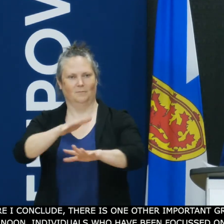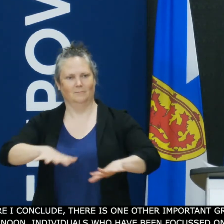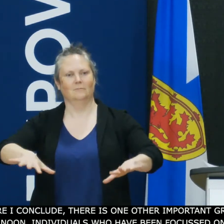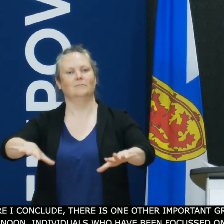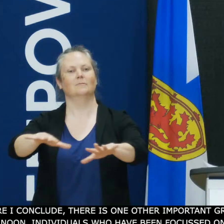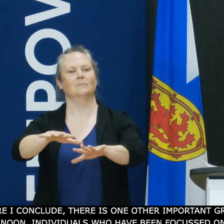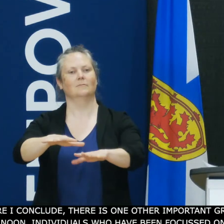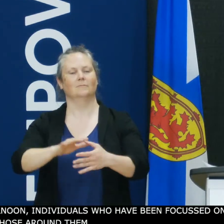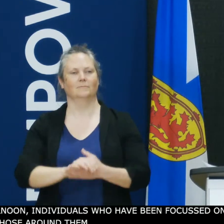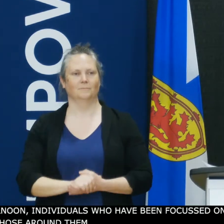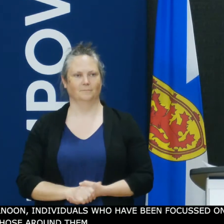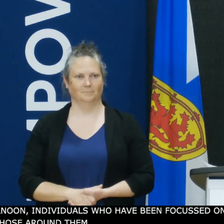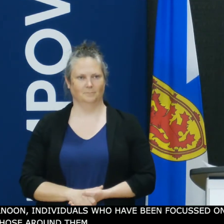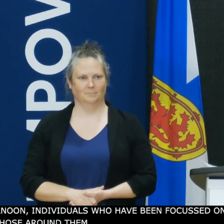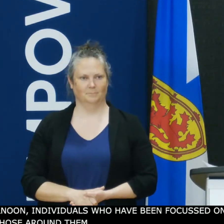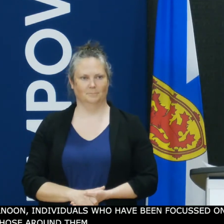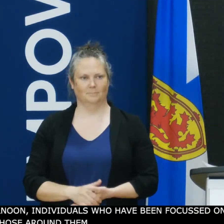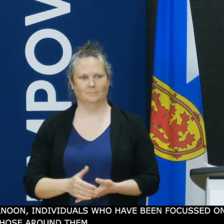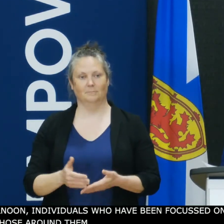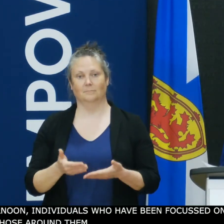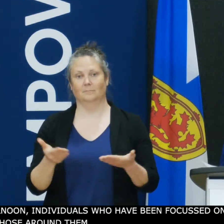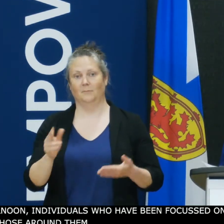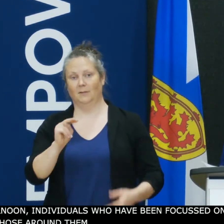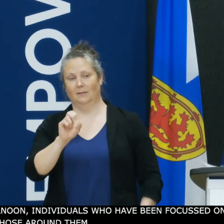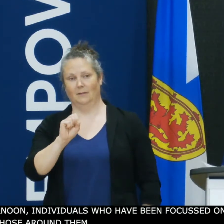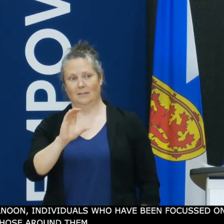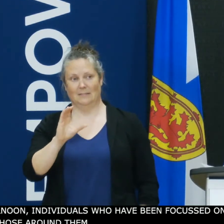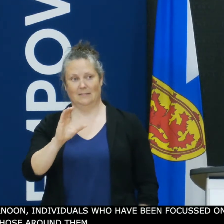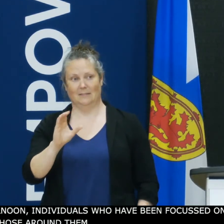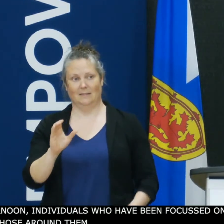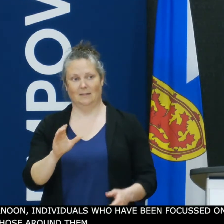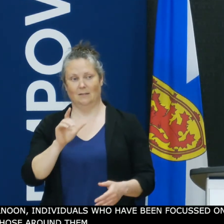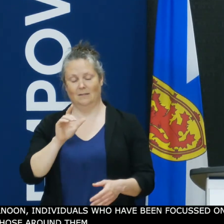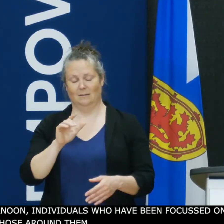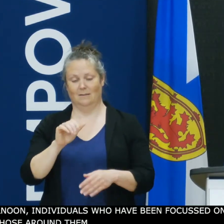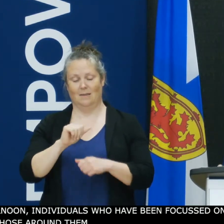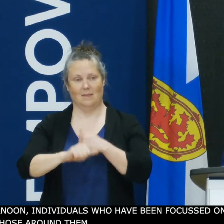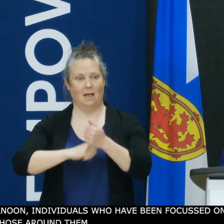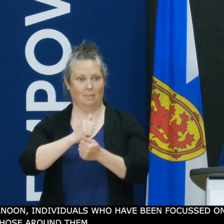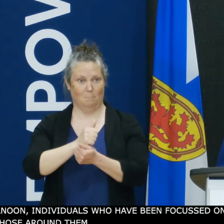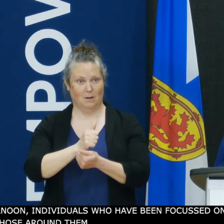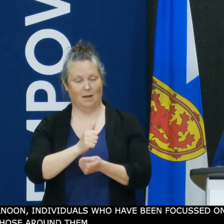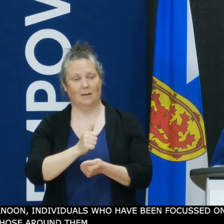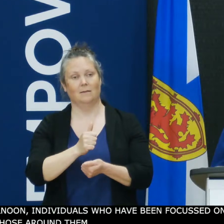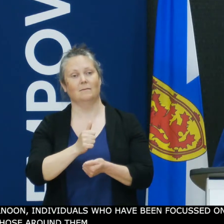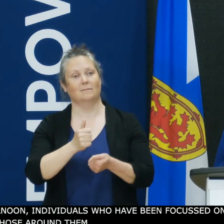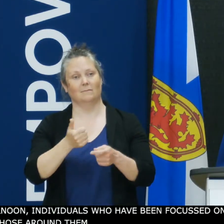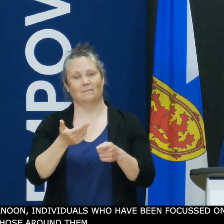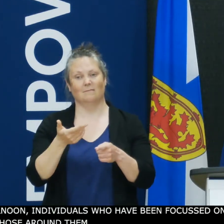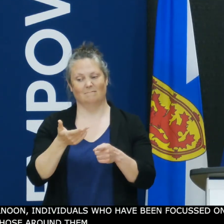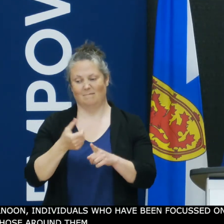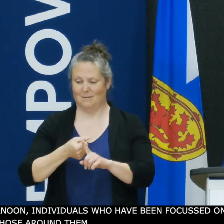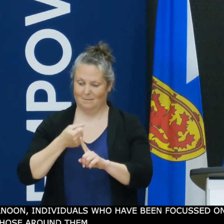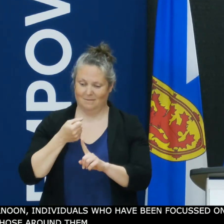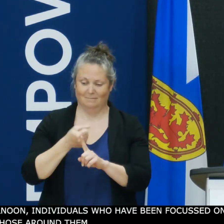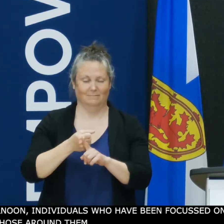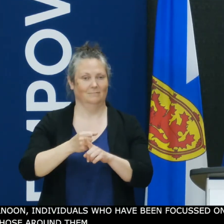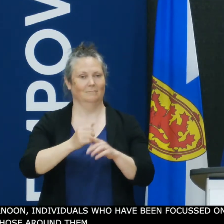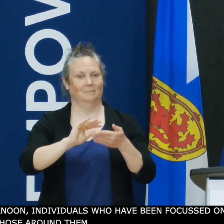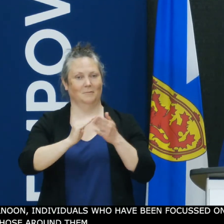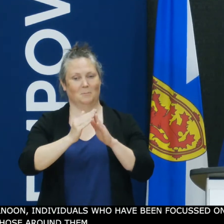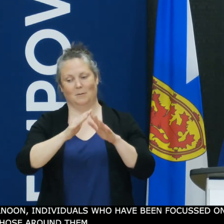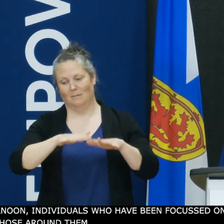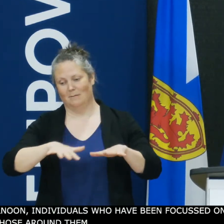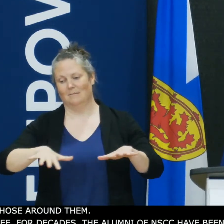for decades, the alumni of NSCC have been leaving a very positive impact in their communities and been helping to build